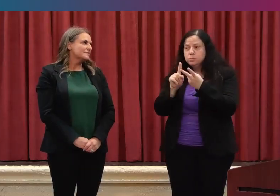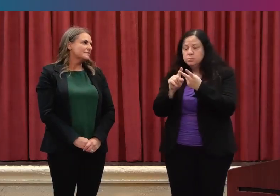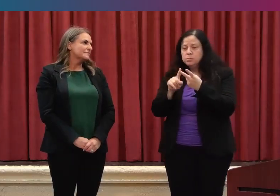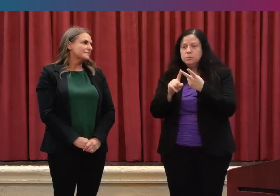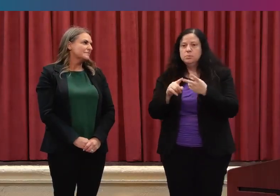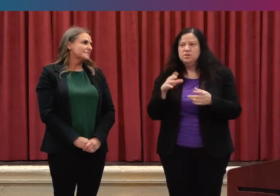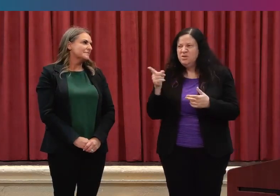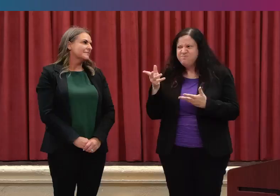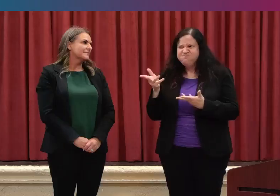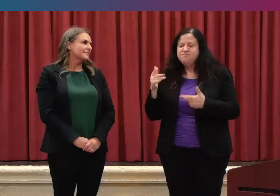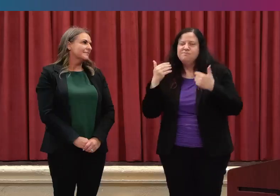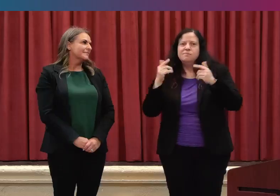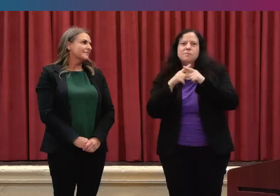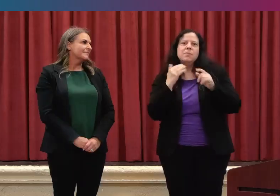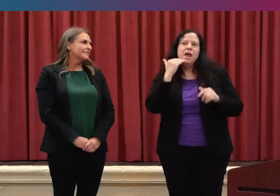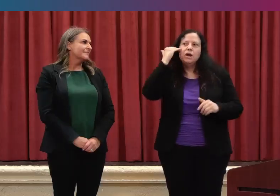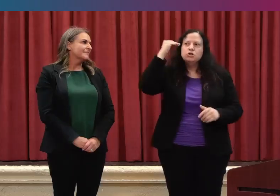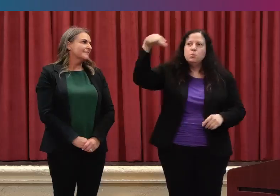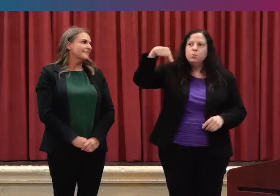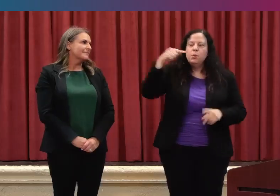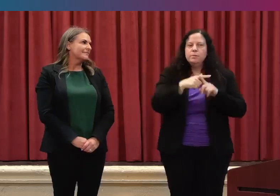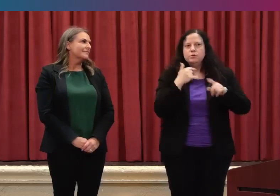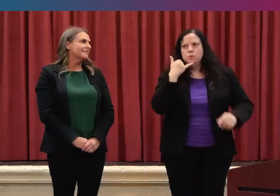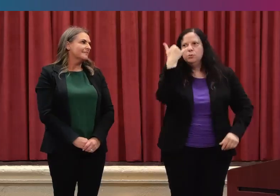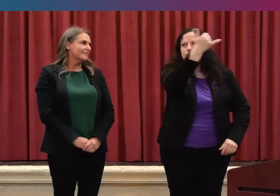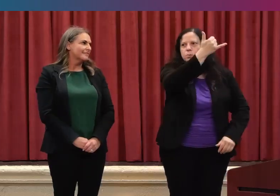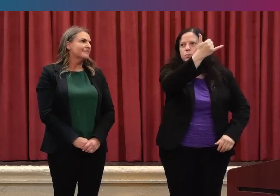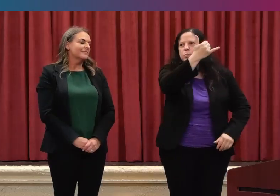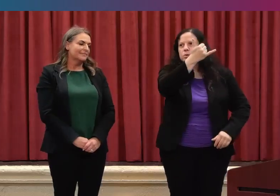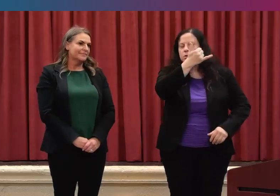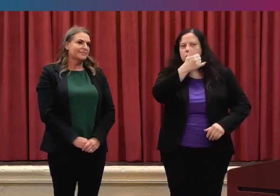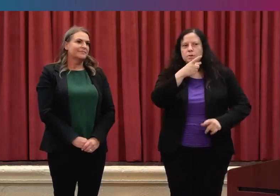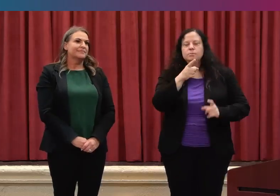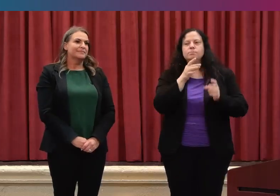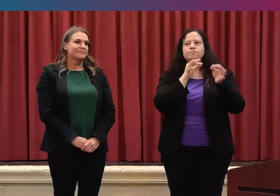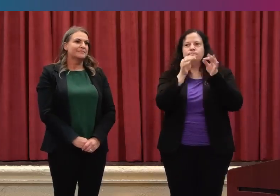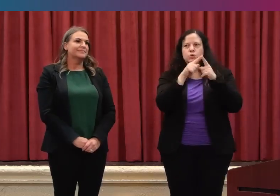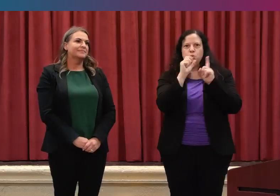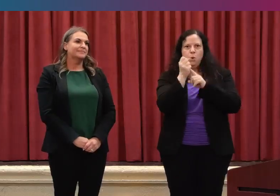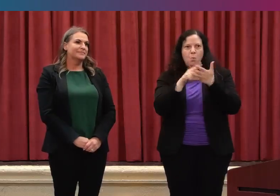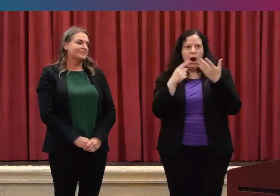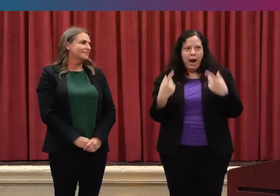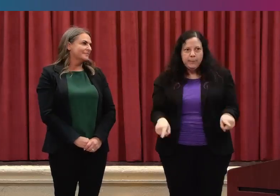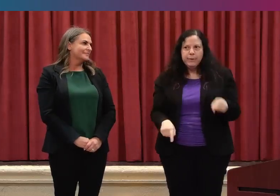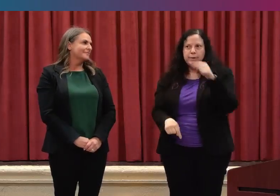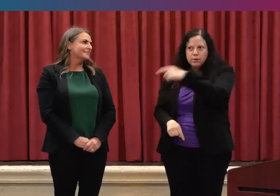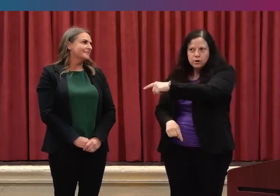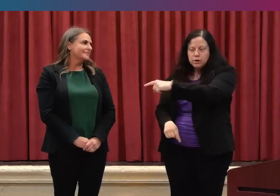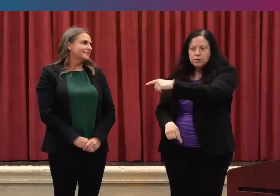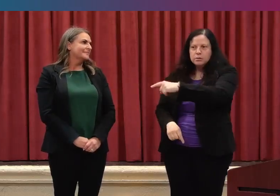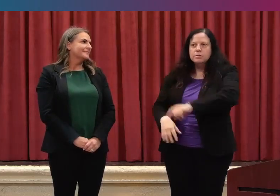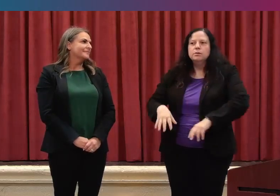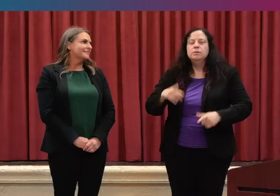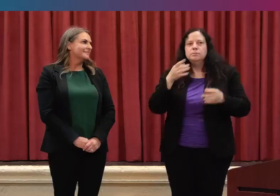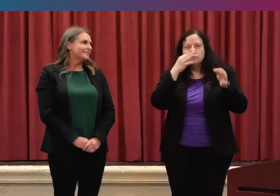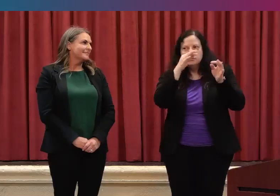not, you have to get back to that person. And go ahead and call the headquarters. If those things are a failure, call the headquarters